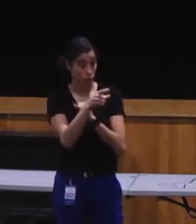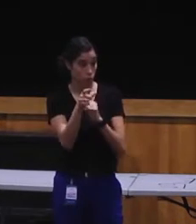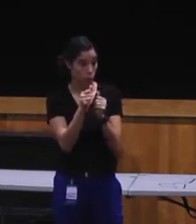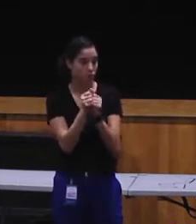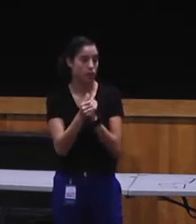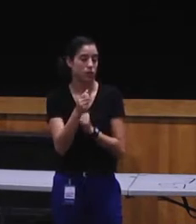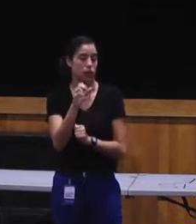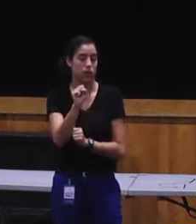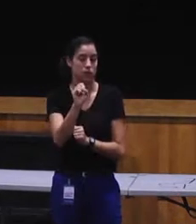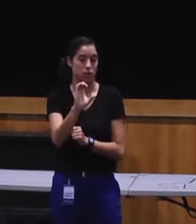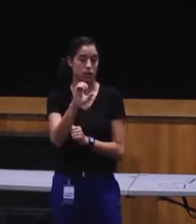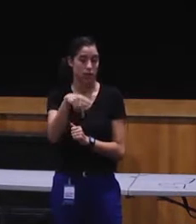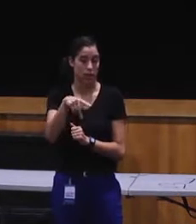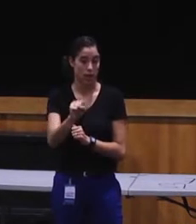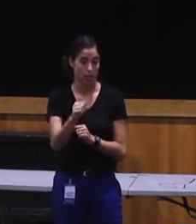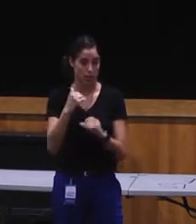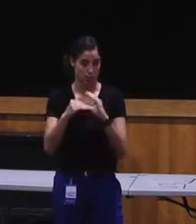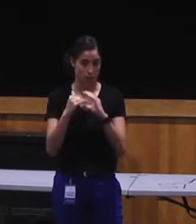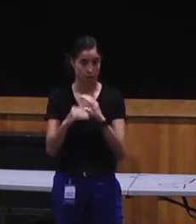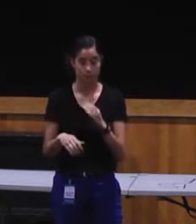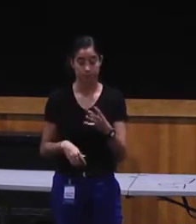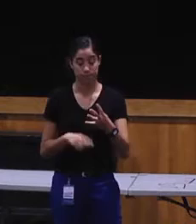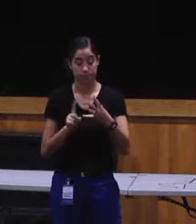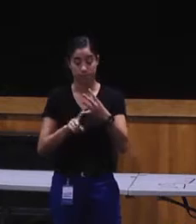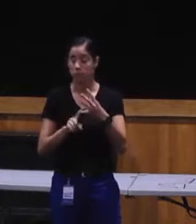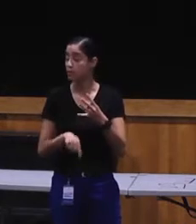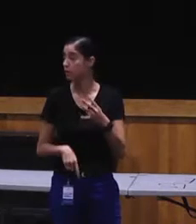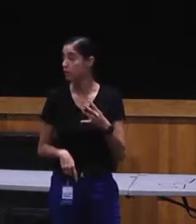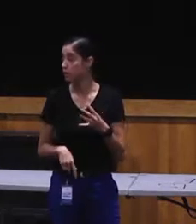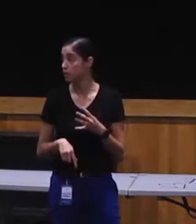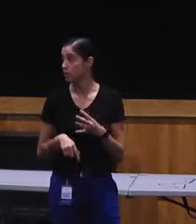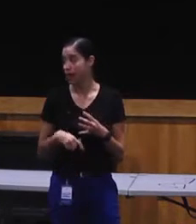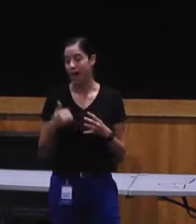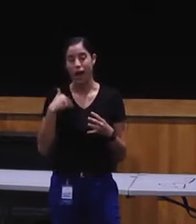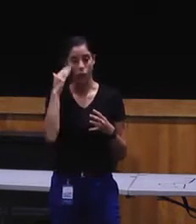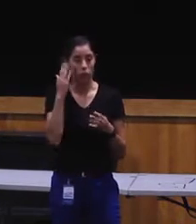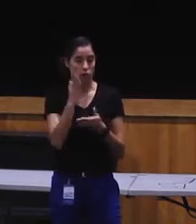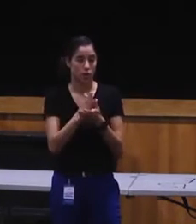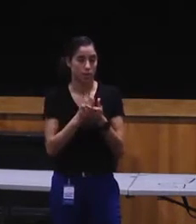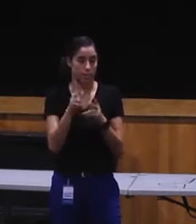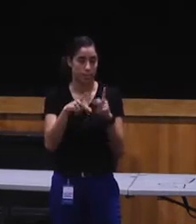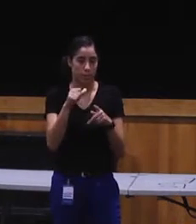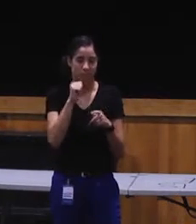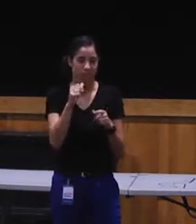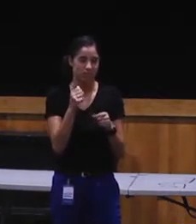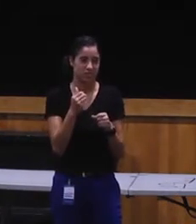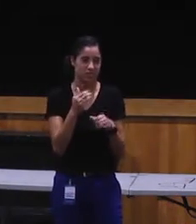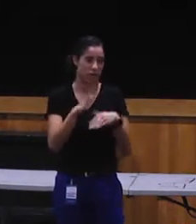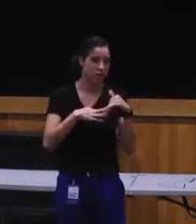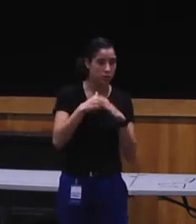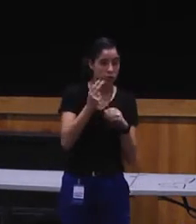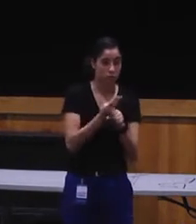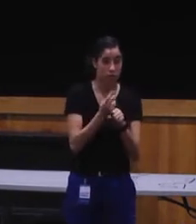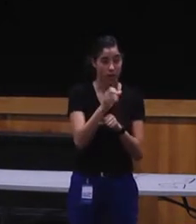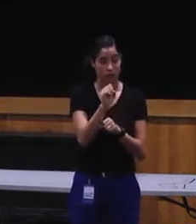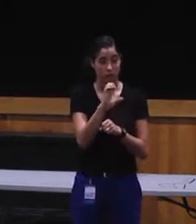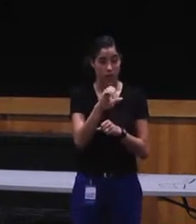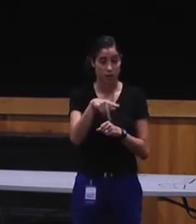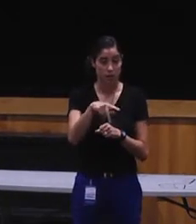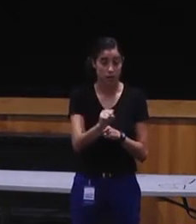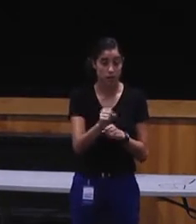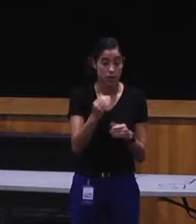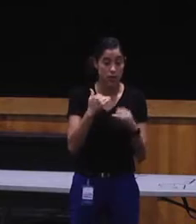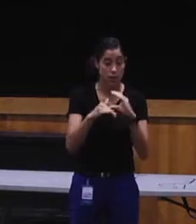going to put on there is, and I know a lot of you are not used to using that SCPS email address, but you can actually